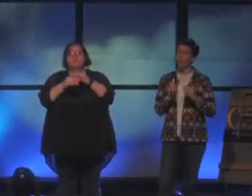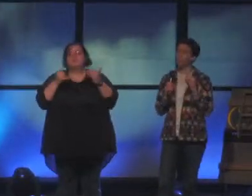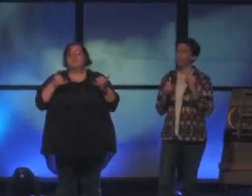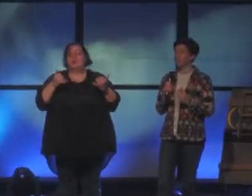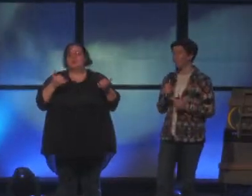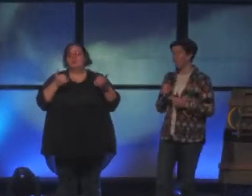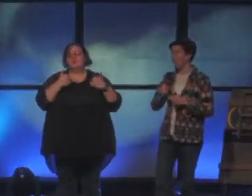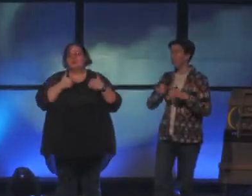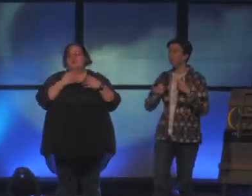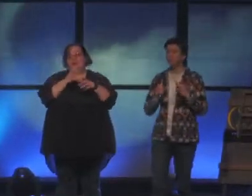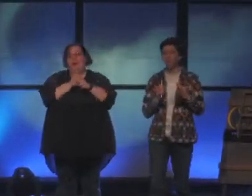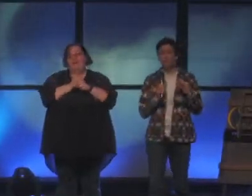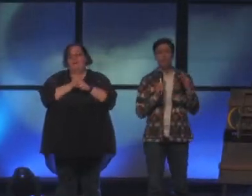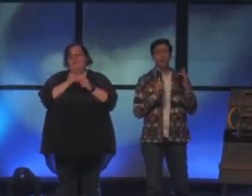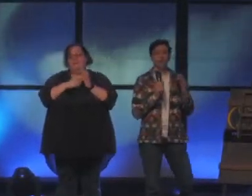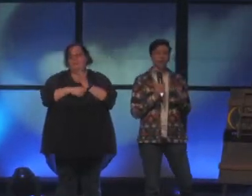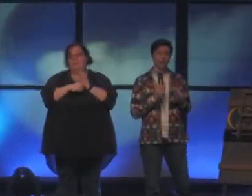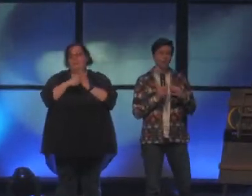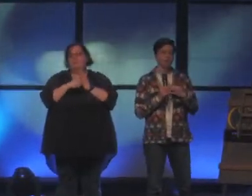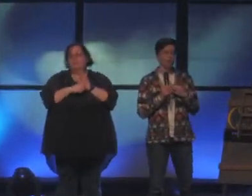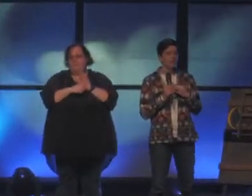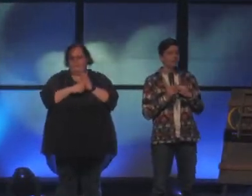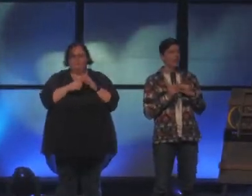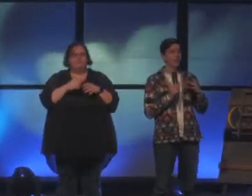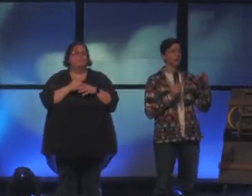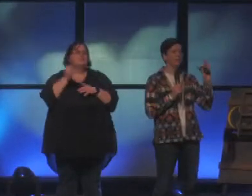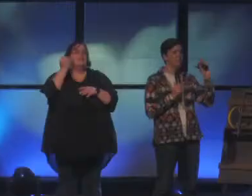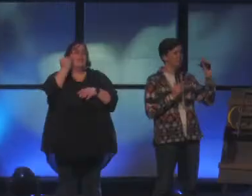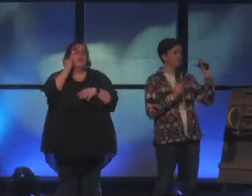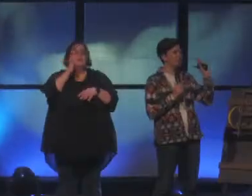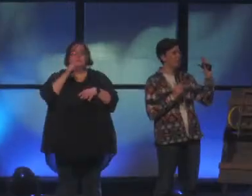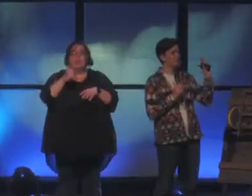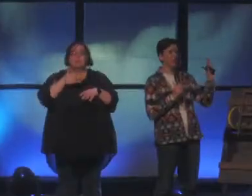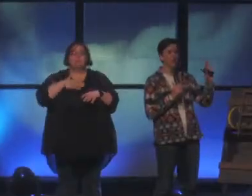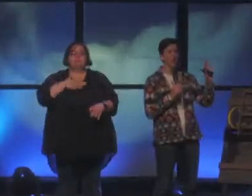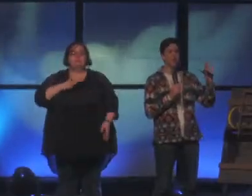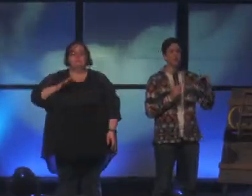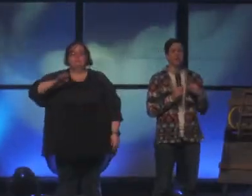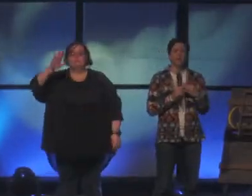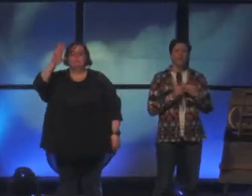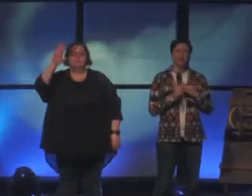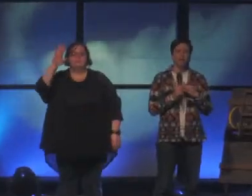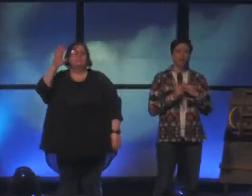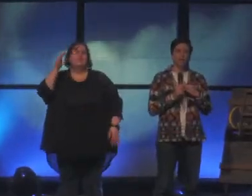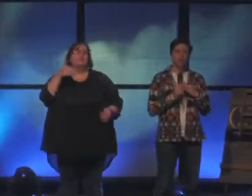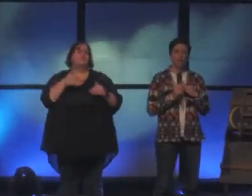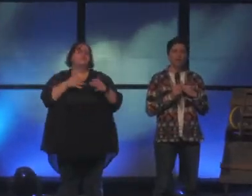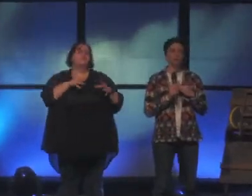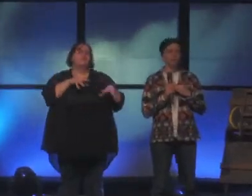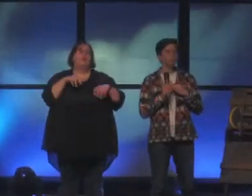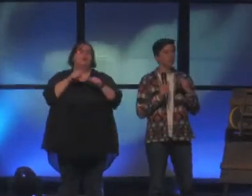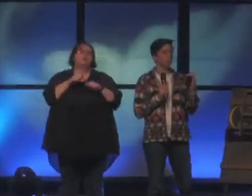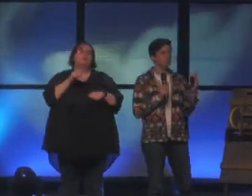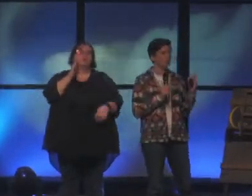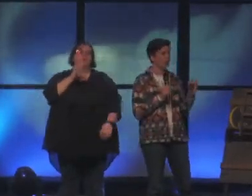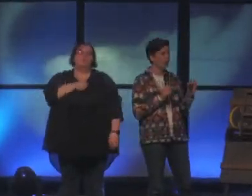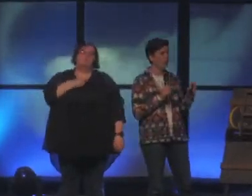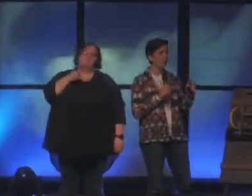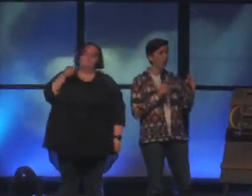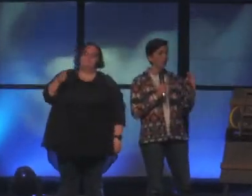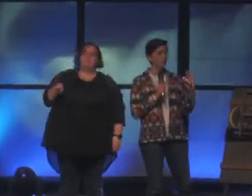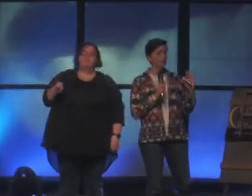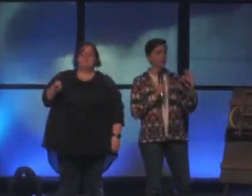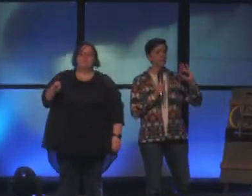should have received a program. So if not, please raise your hand, and a room host will bring one